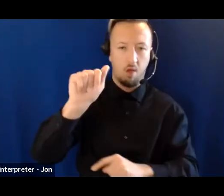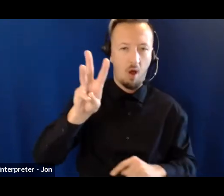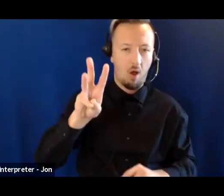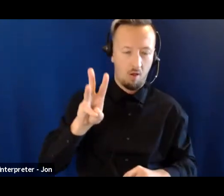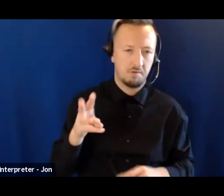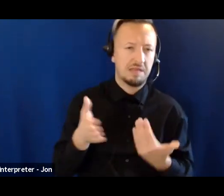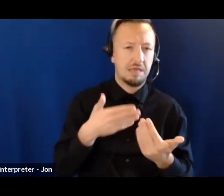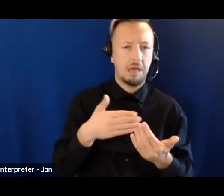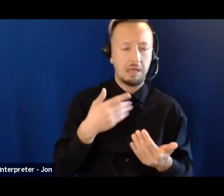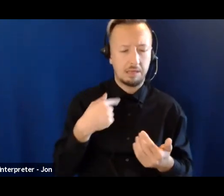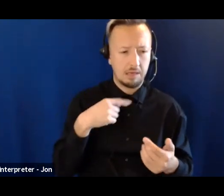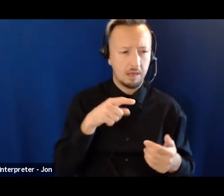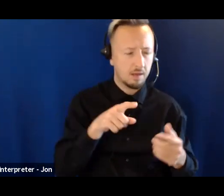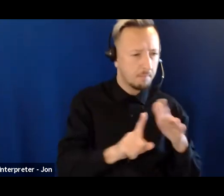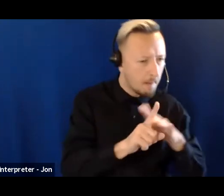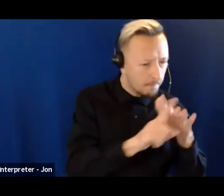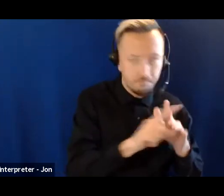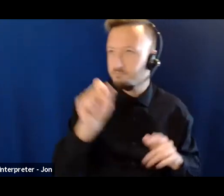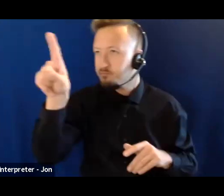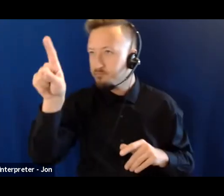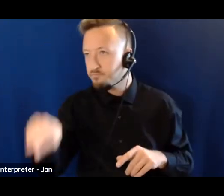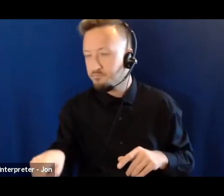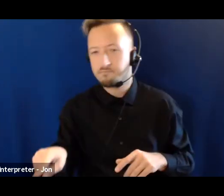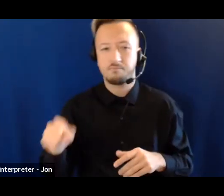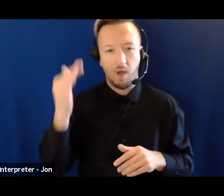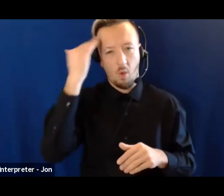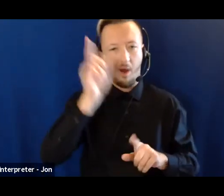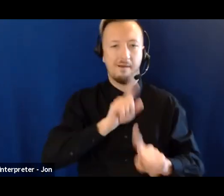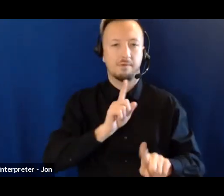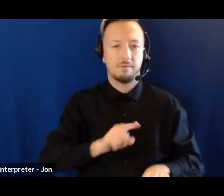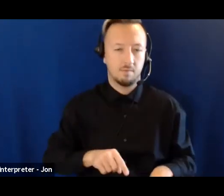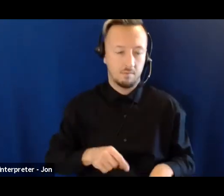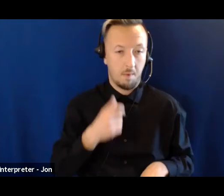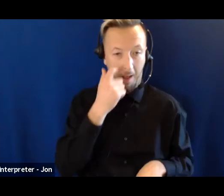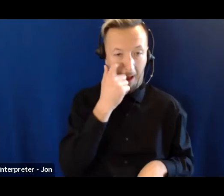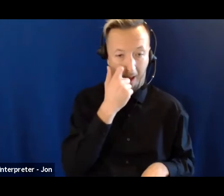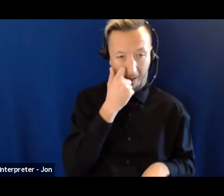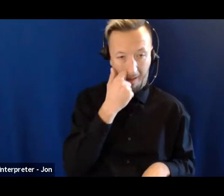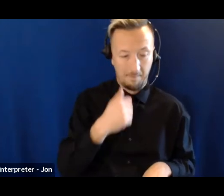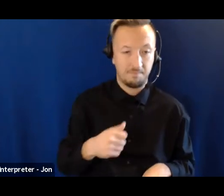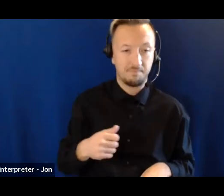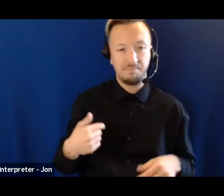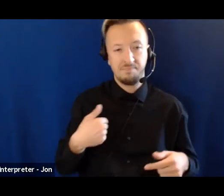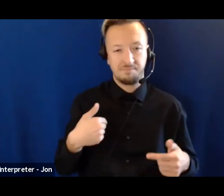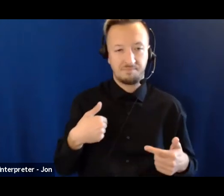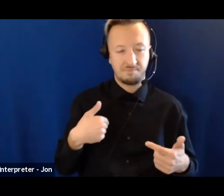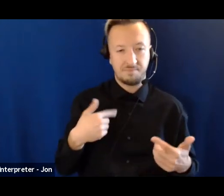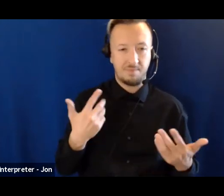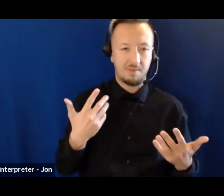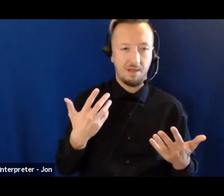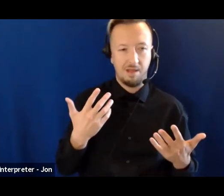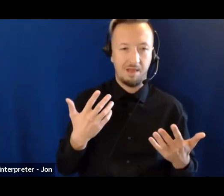So, I mean, this is very interactive. I'm always paranoid that I'm gonna not have enough to say